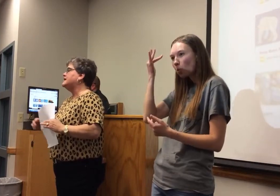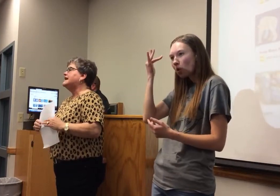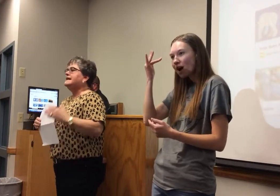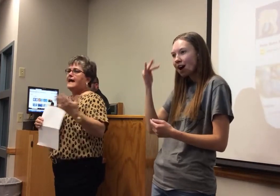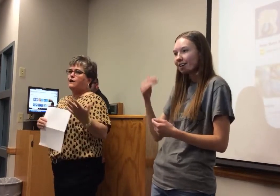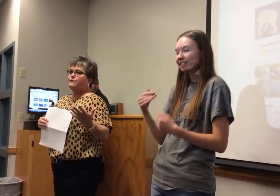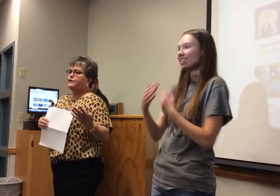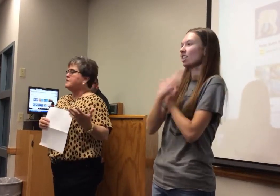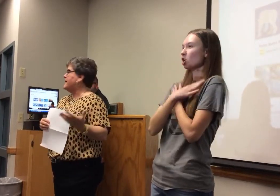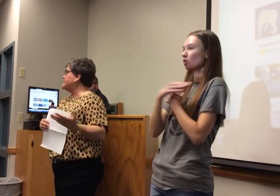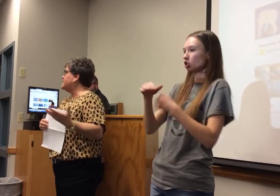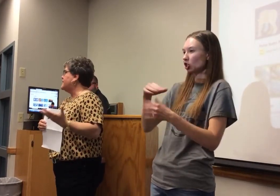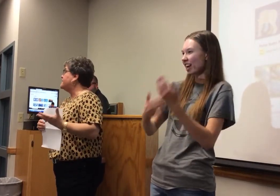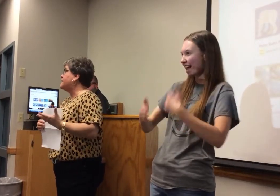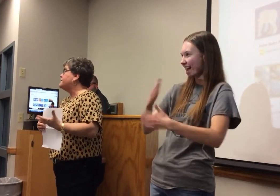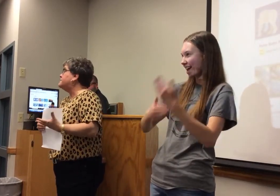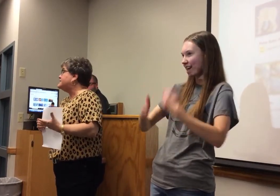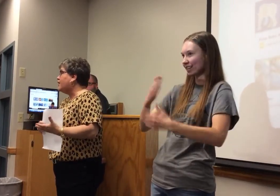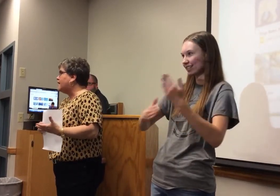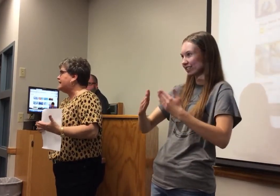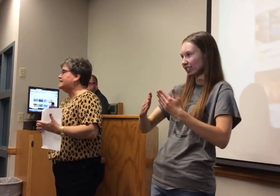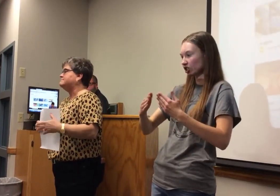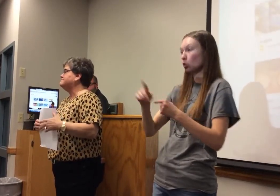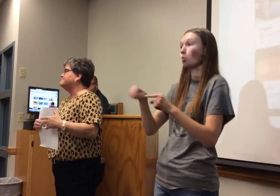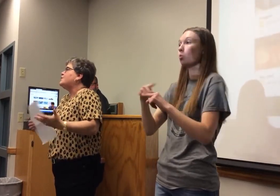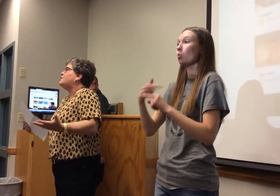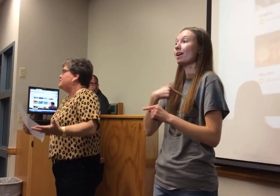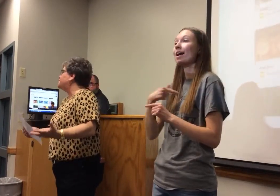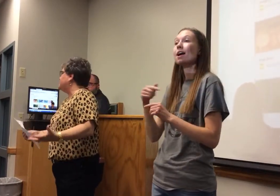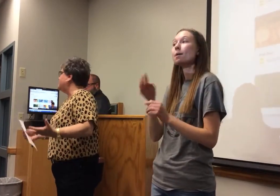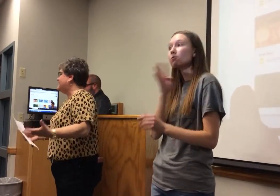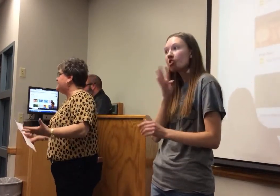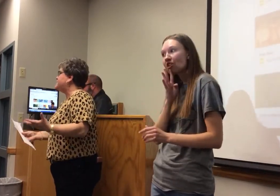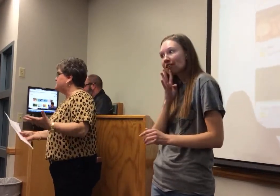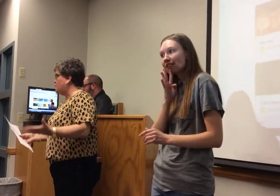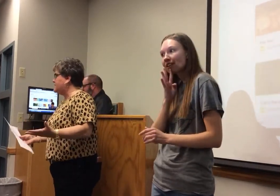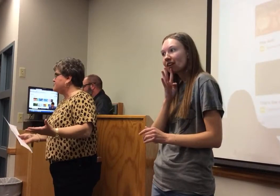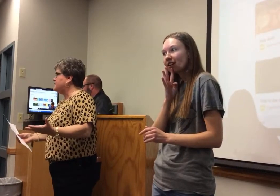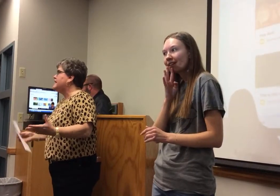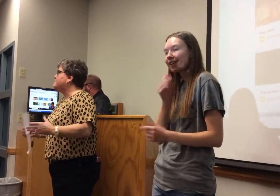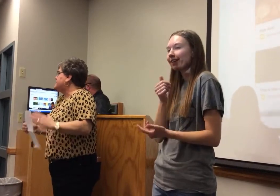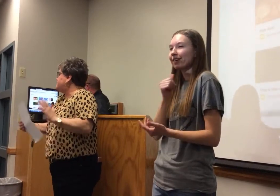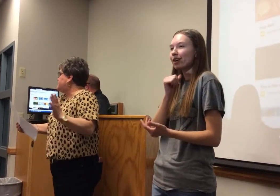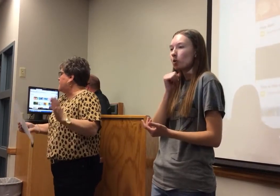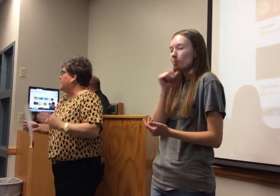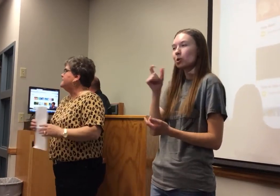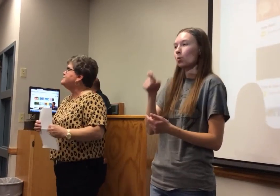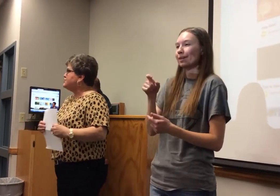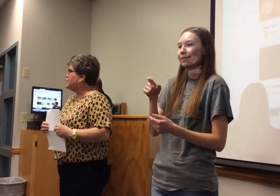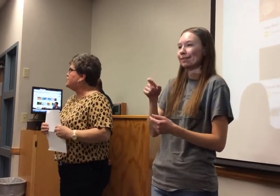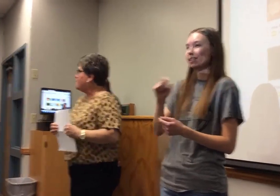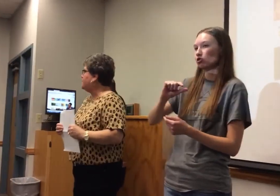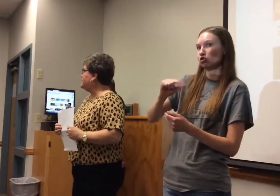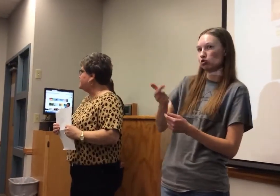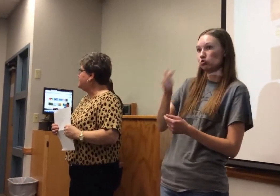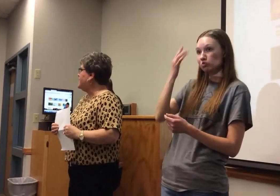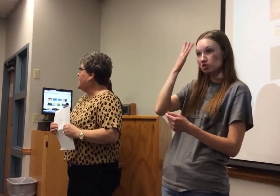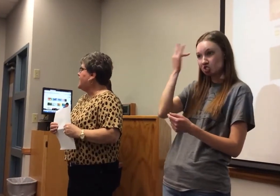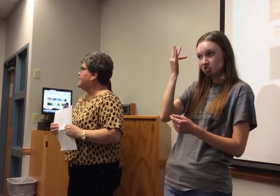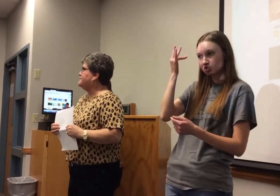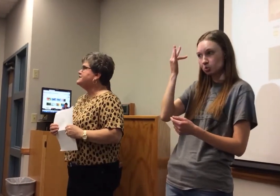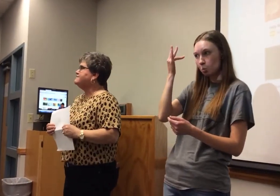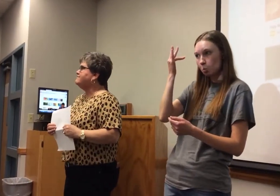regroup. Now, for the amount of time that I'm going to be talking, we wouldn't really need to switch, but just to kind of show you what we